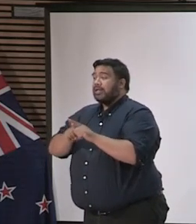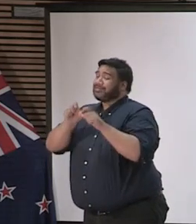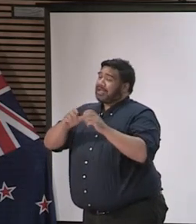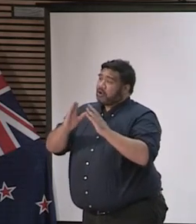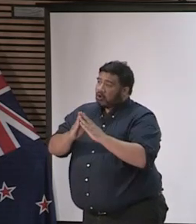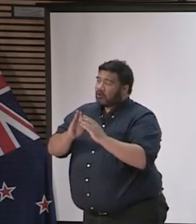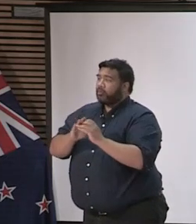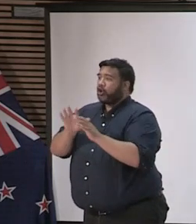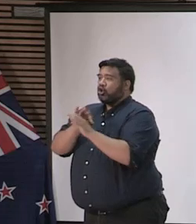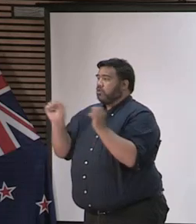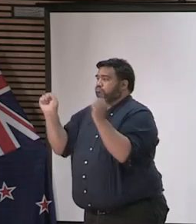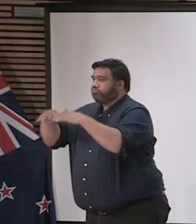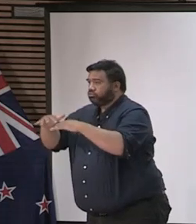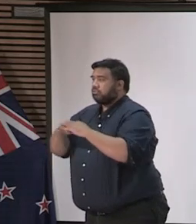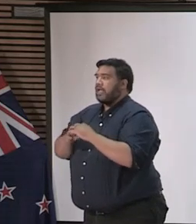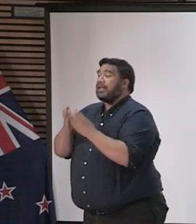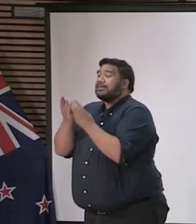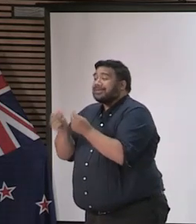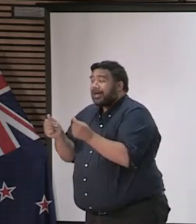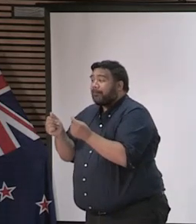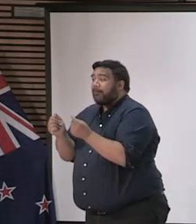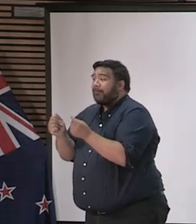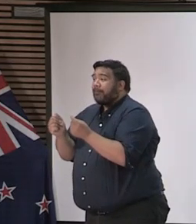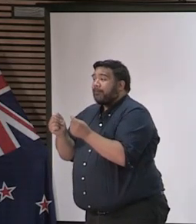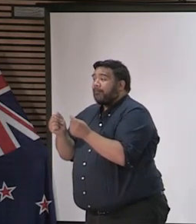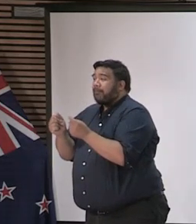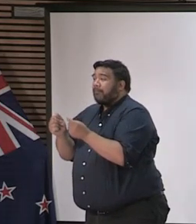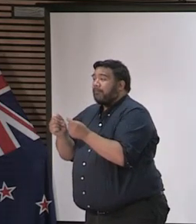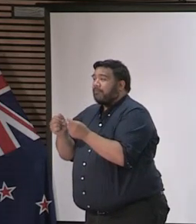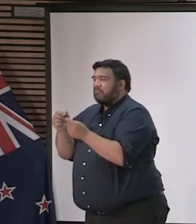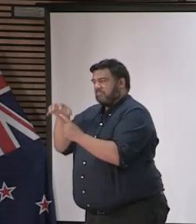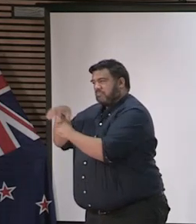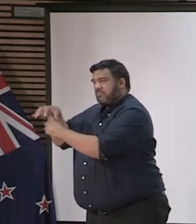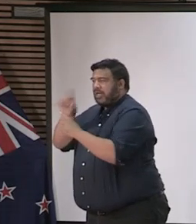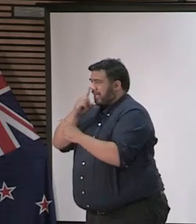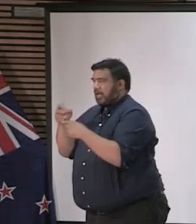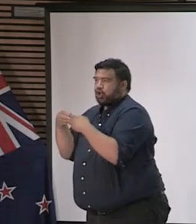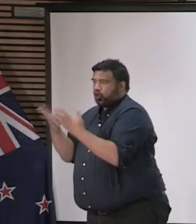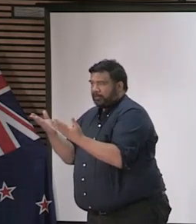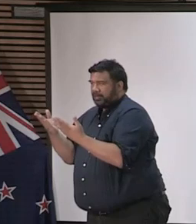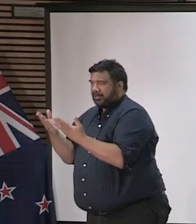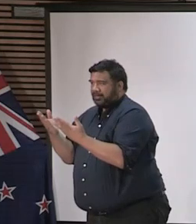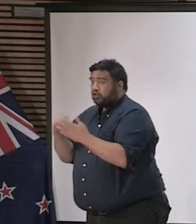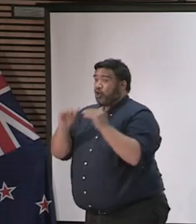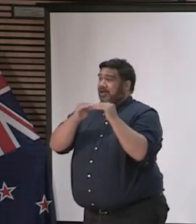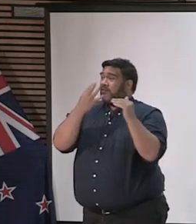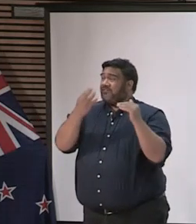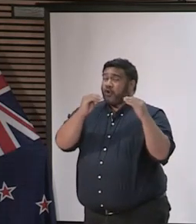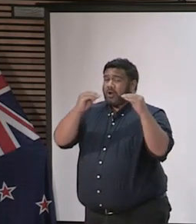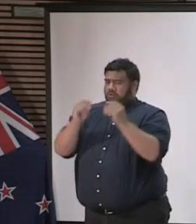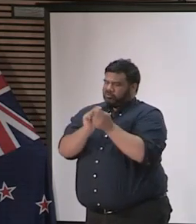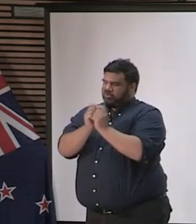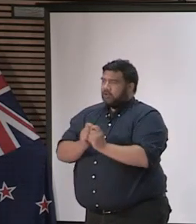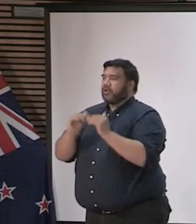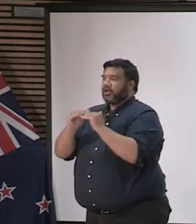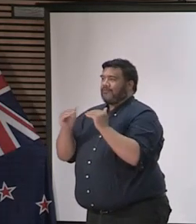and not opening certain facilities. So those powers will be similar, but tailored specifically for Alert Level 3. Just another question on behalf